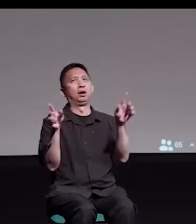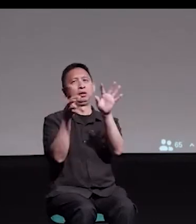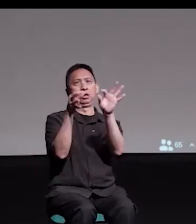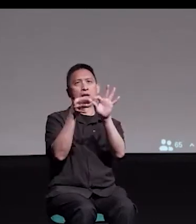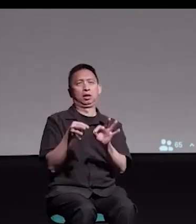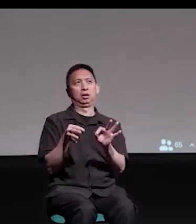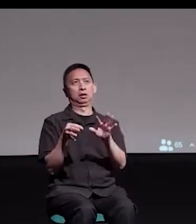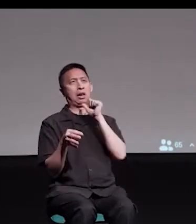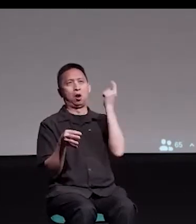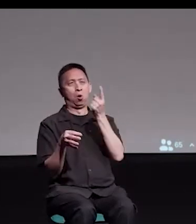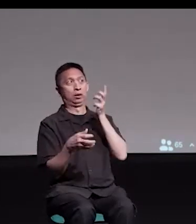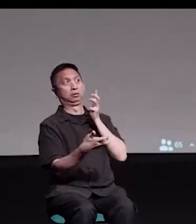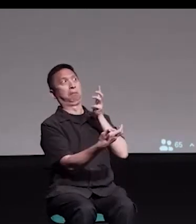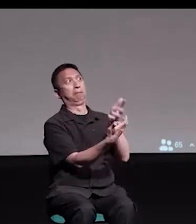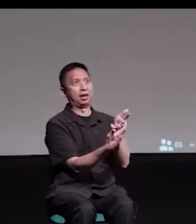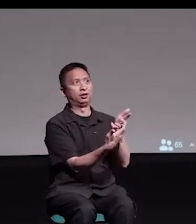versions, or